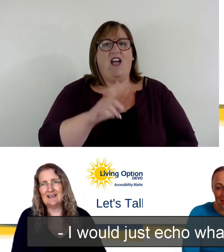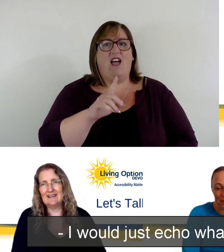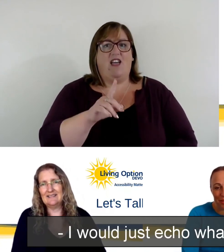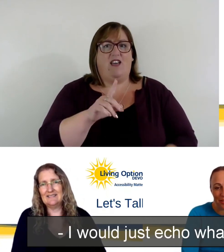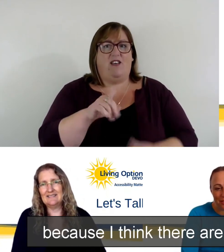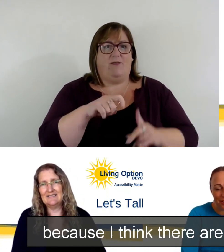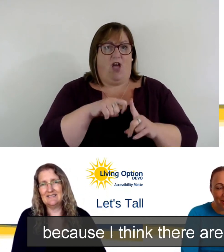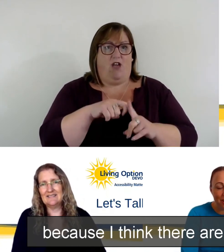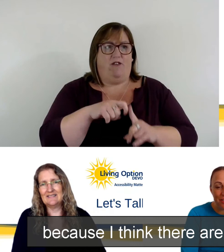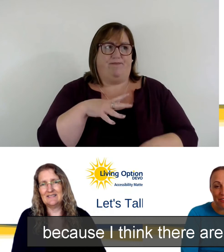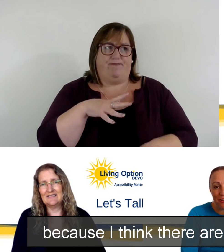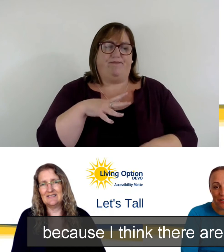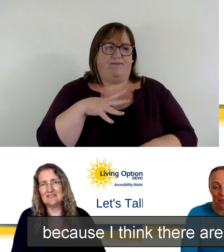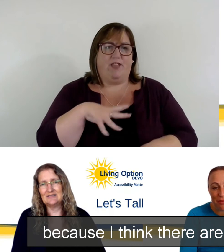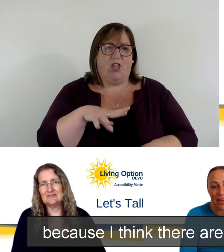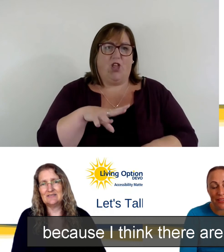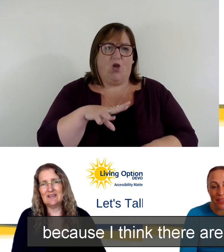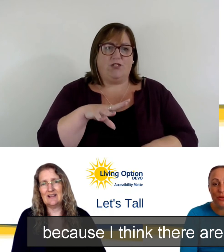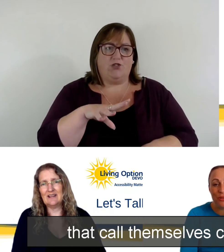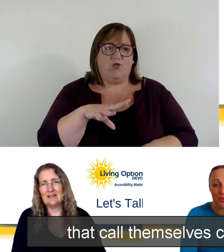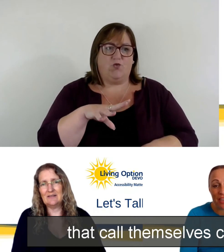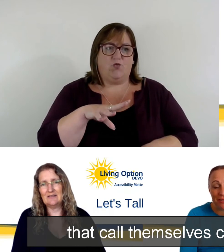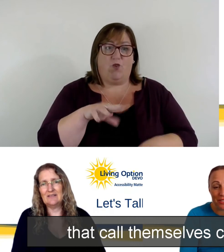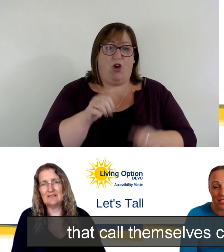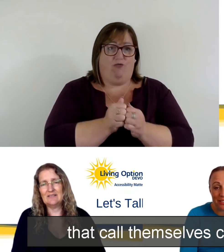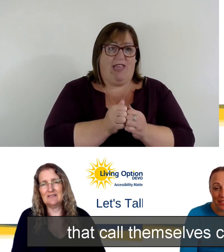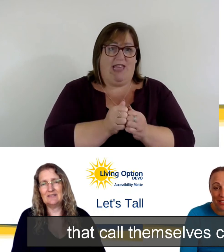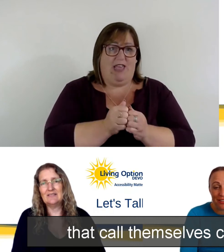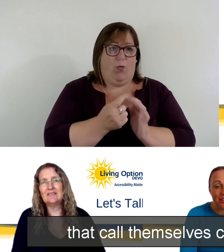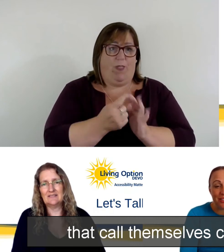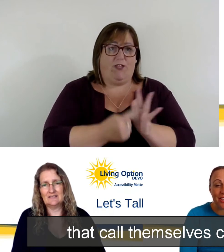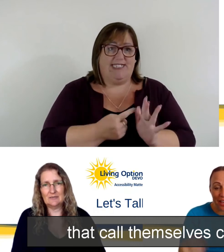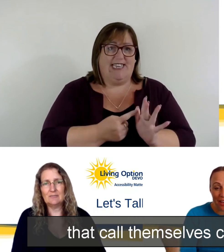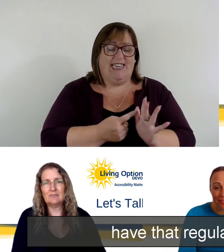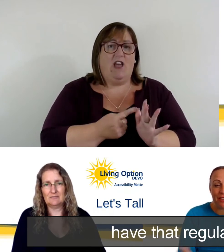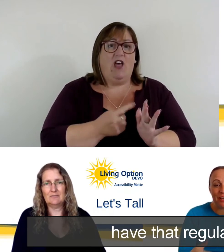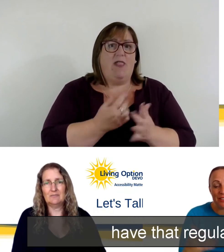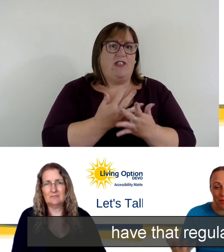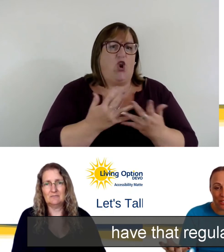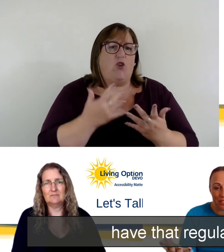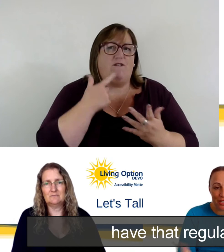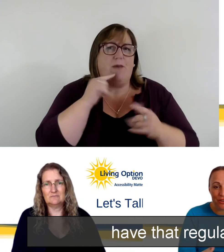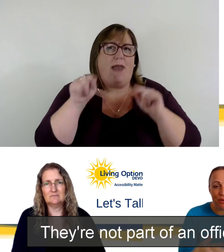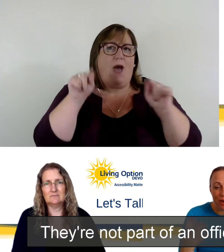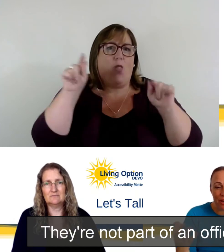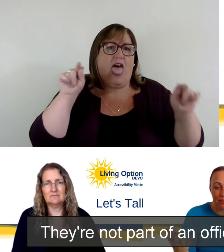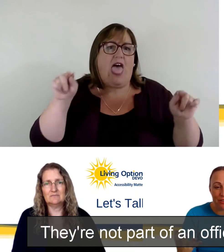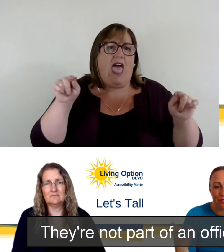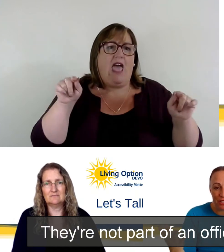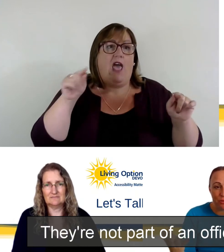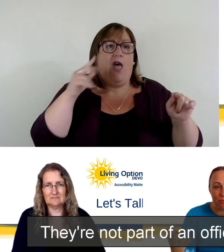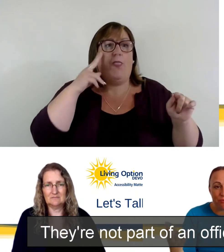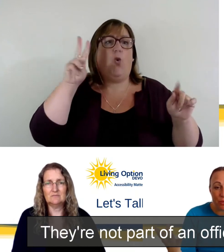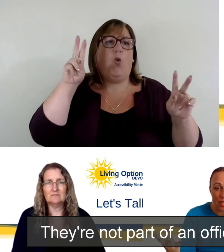what Justine said as well, because I think there are lots of people out there that call themselves counsellors, that don't have that regular supervision. They're not part